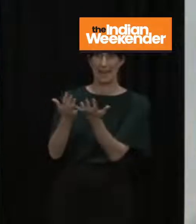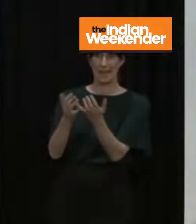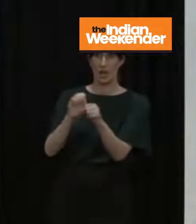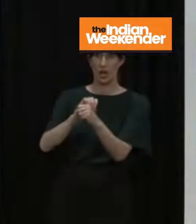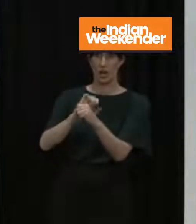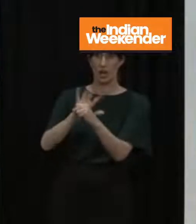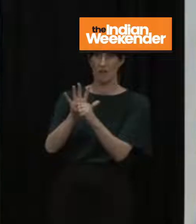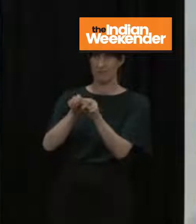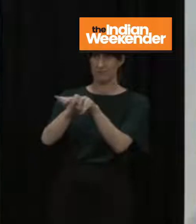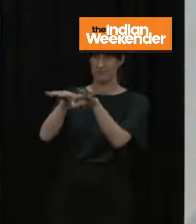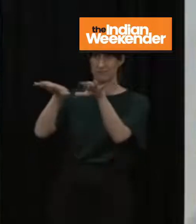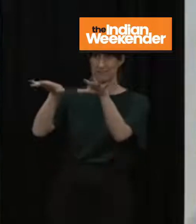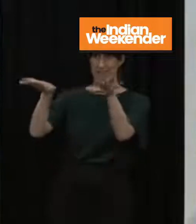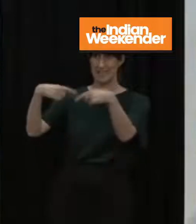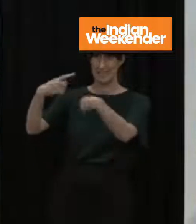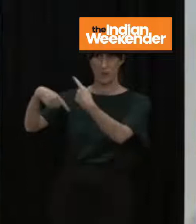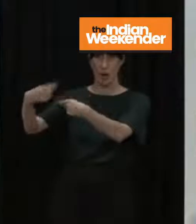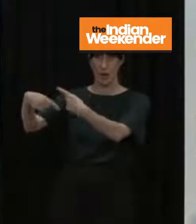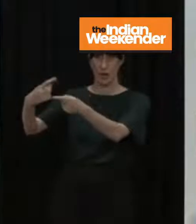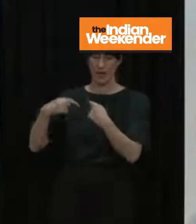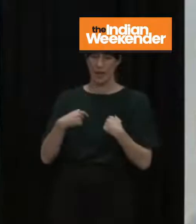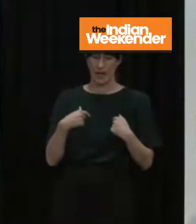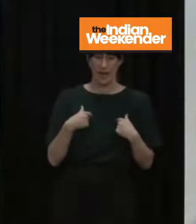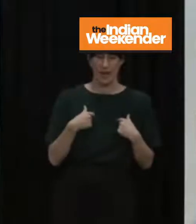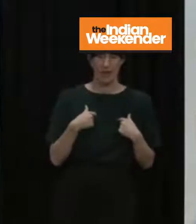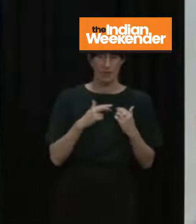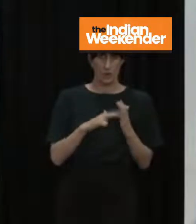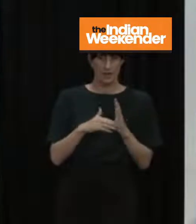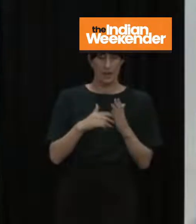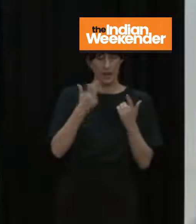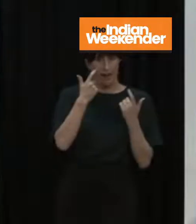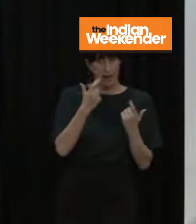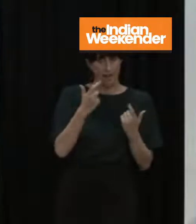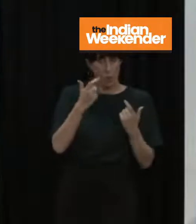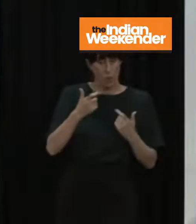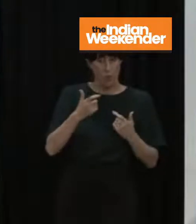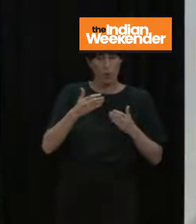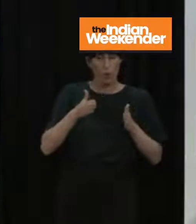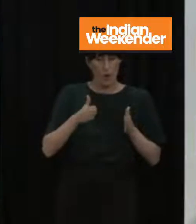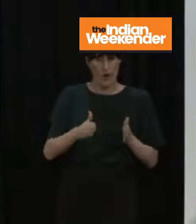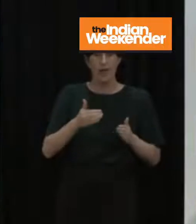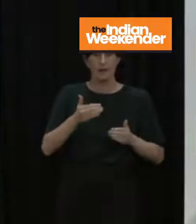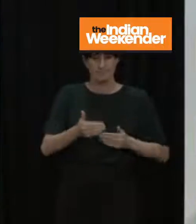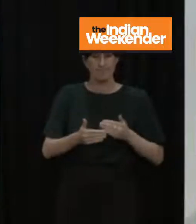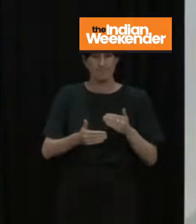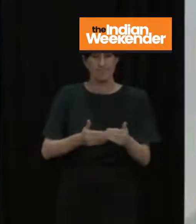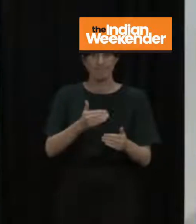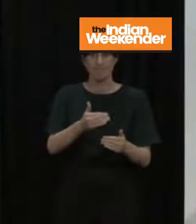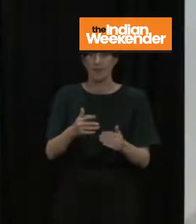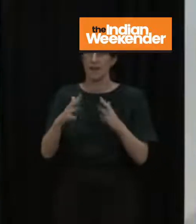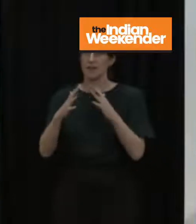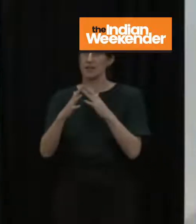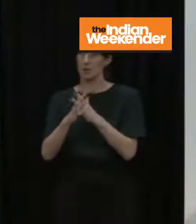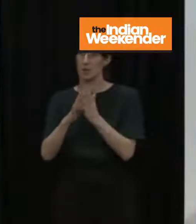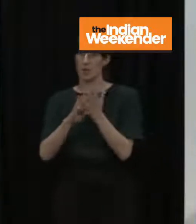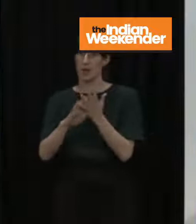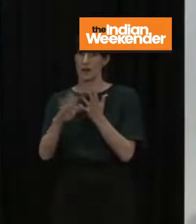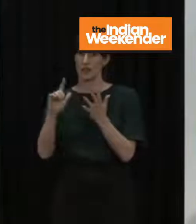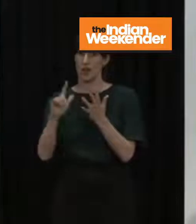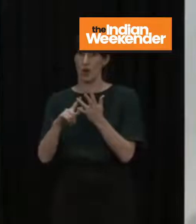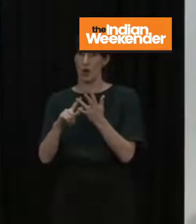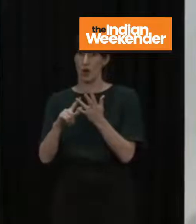And New Zealand's response needs to be careful and methodical and cautious while this is happening. I note that the WHO is due to meet, I